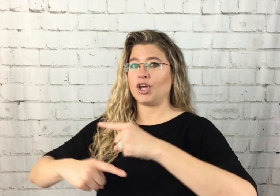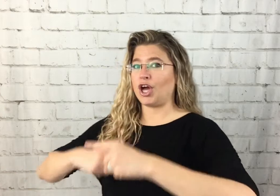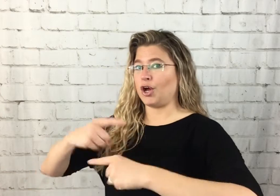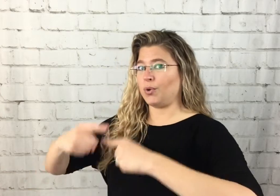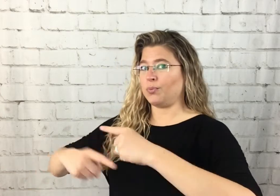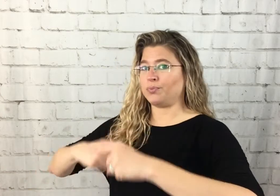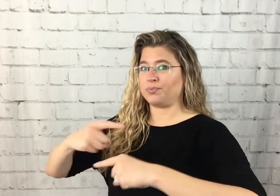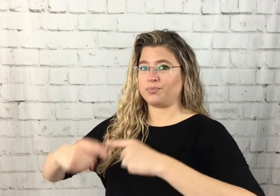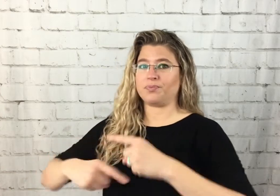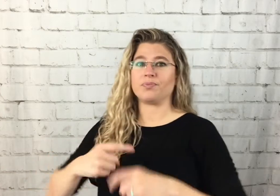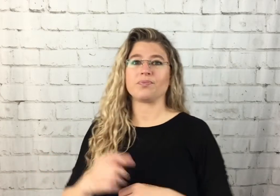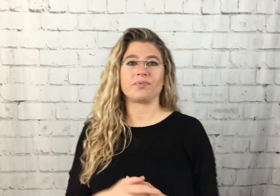Go.